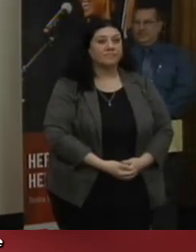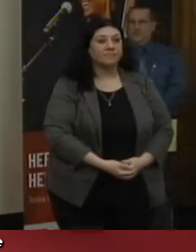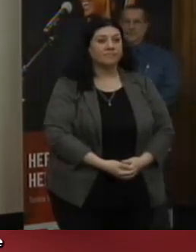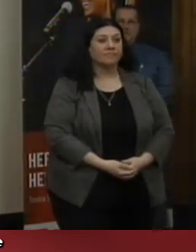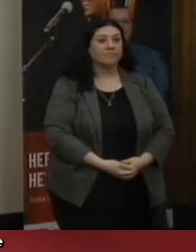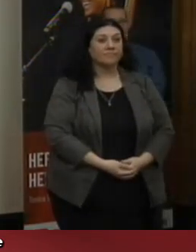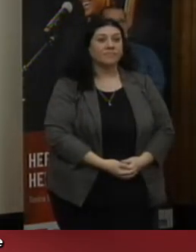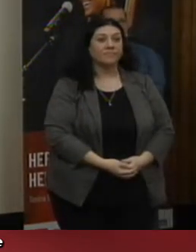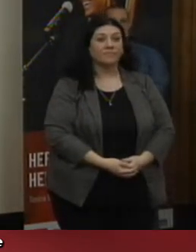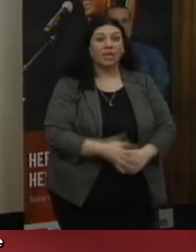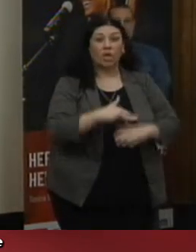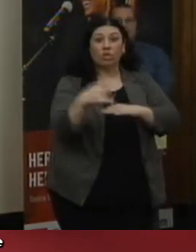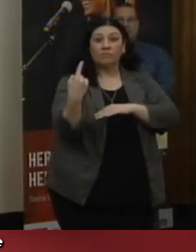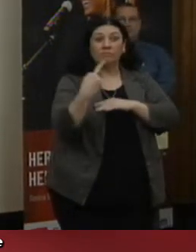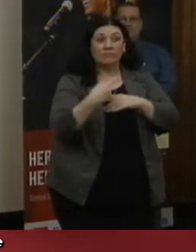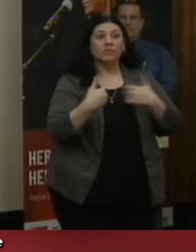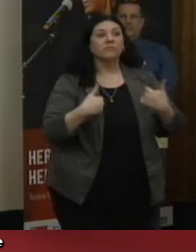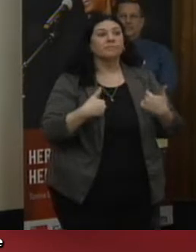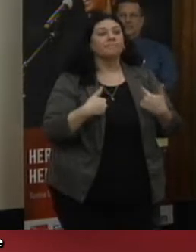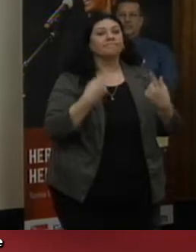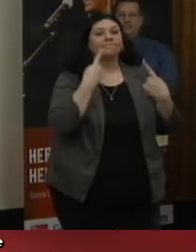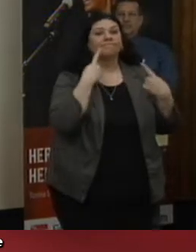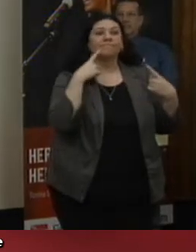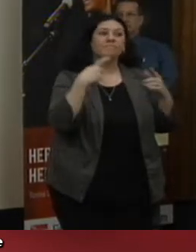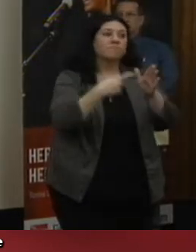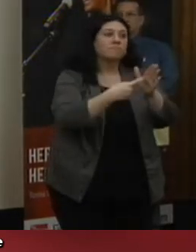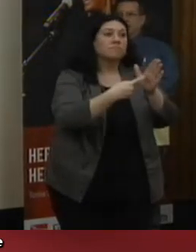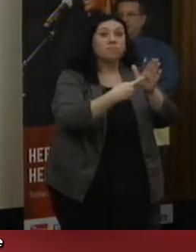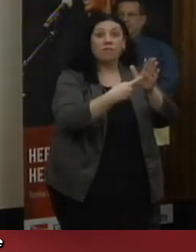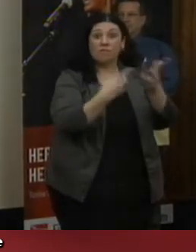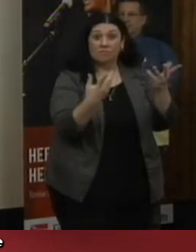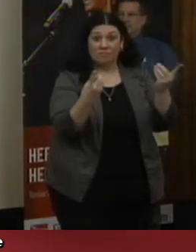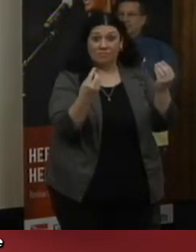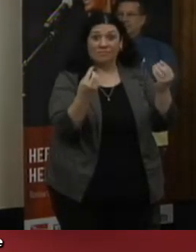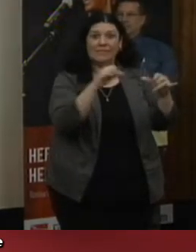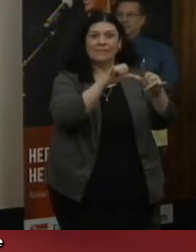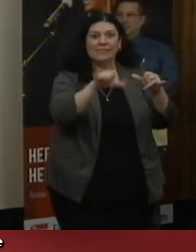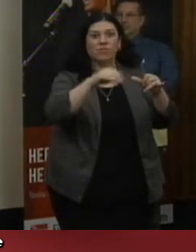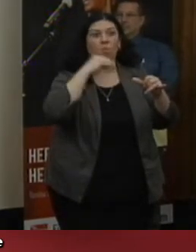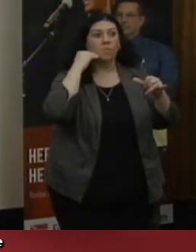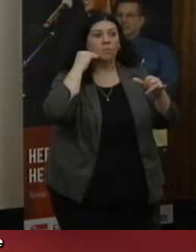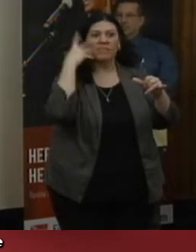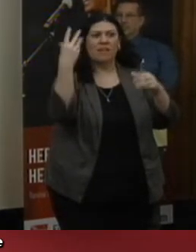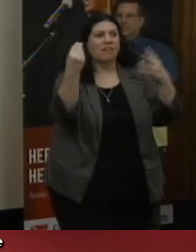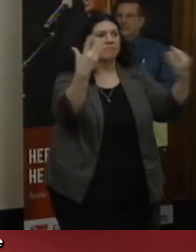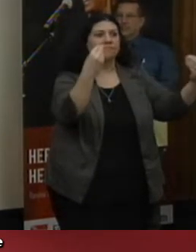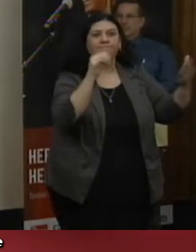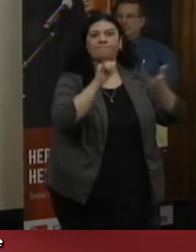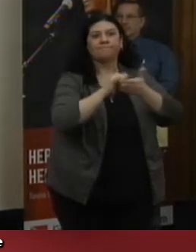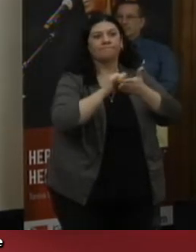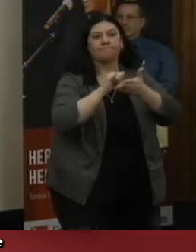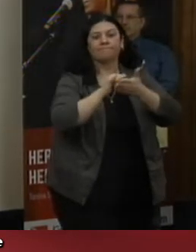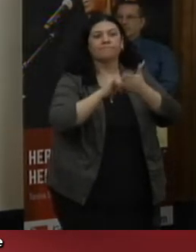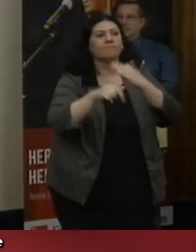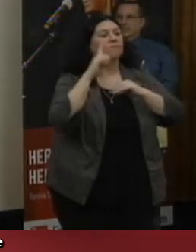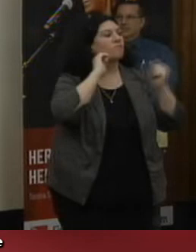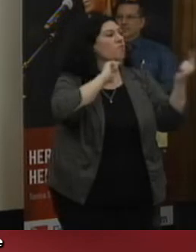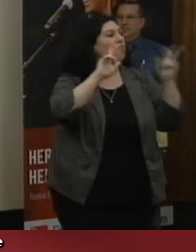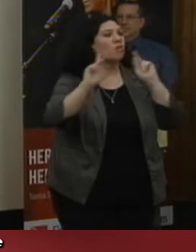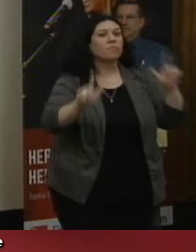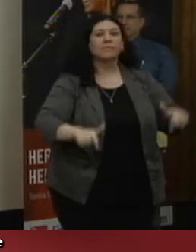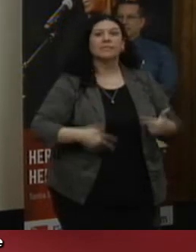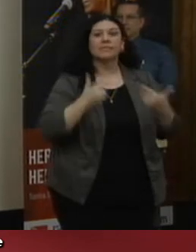Earlier today, I announced a mandatory stay-at-home order for all residents in the city of St.